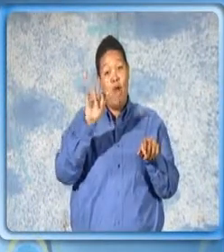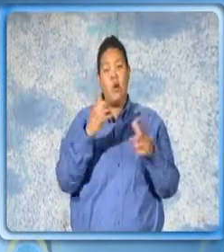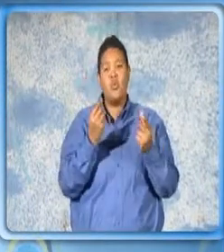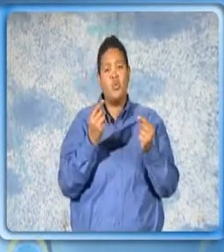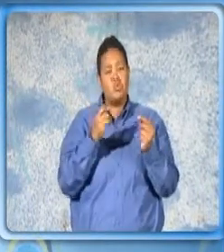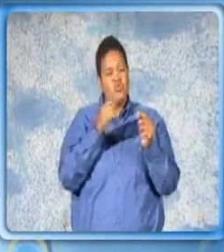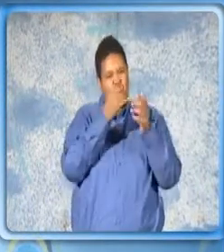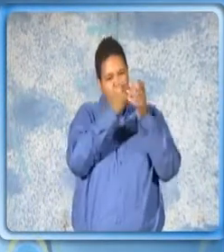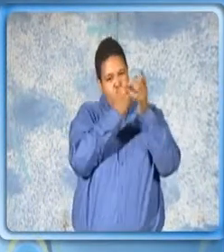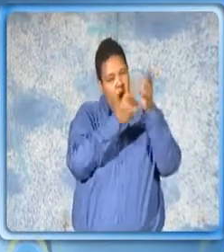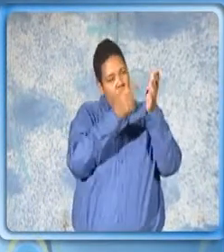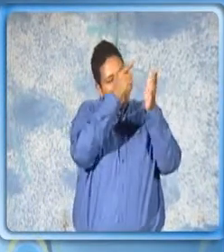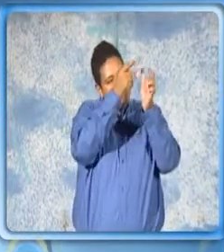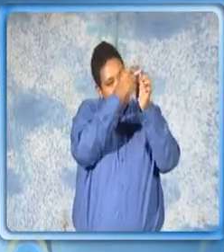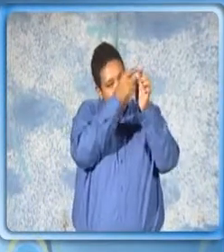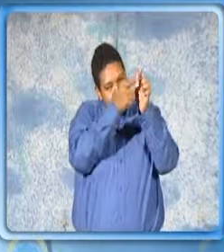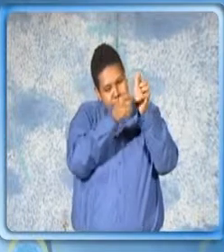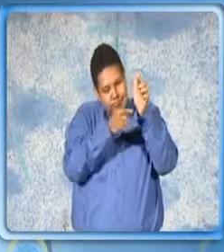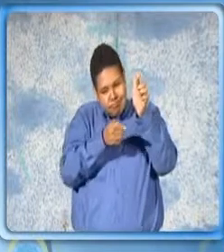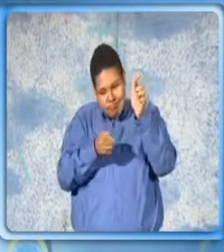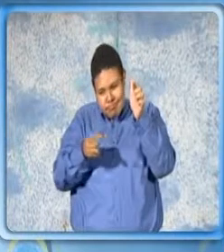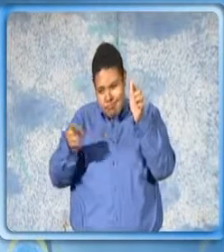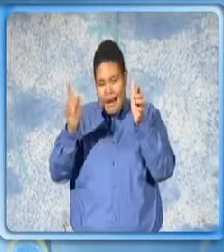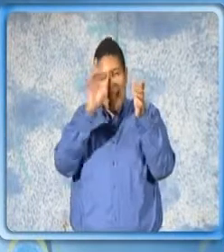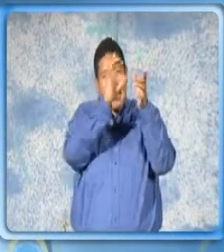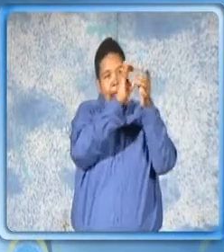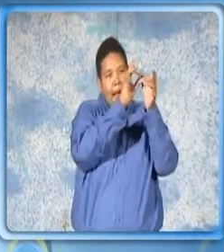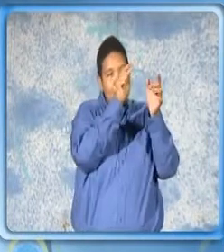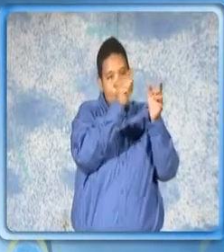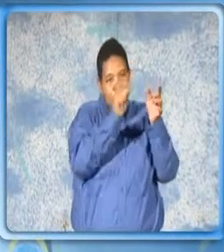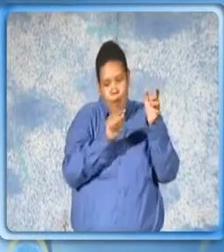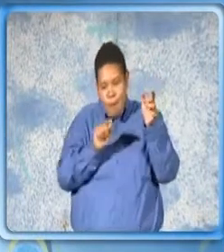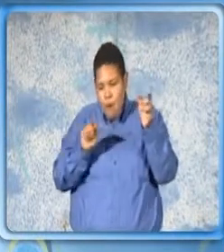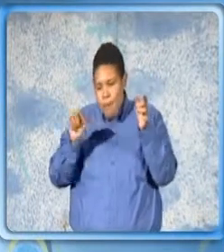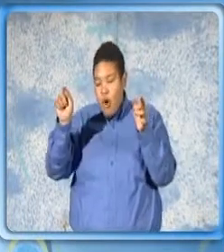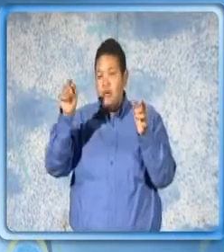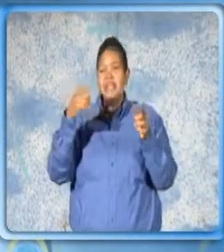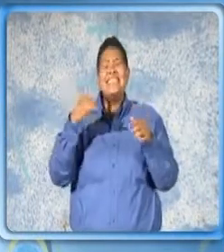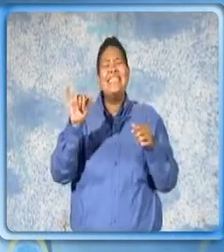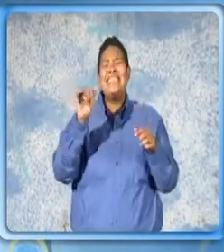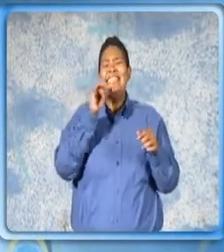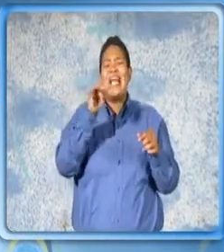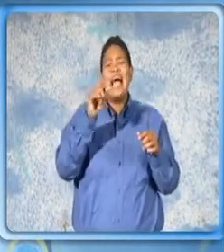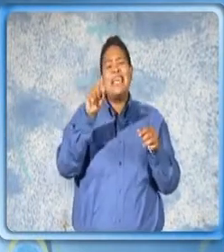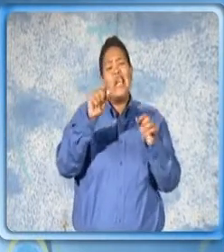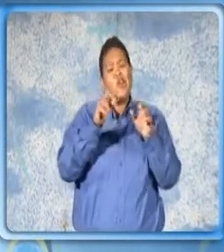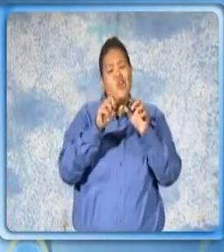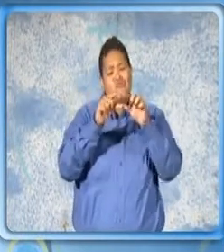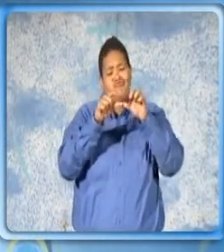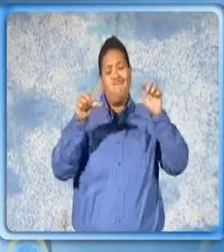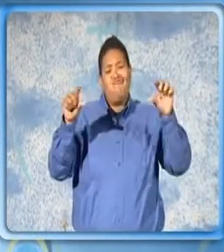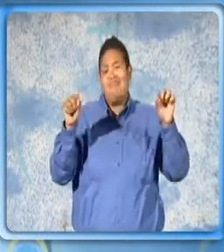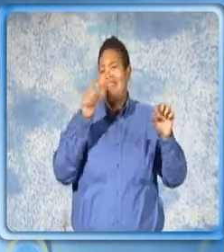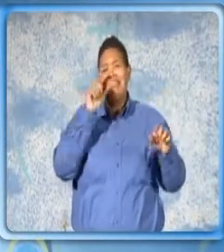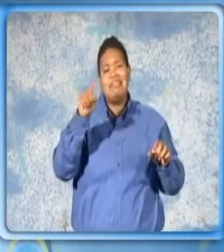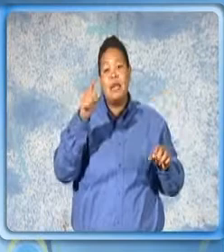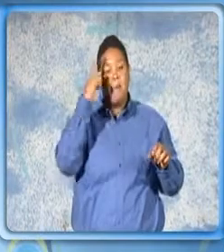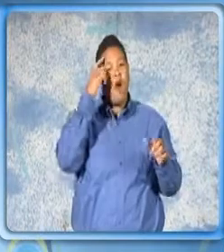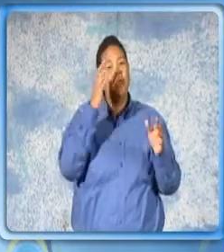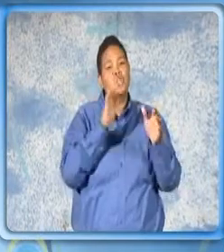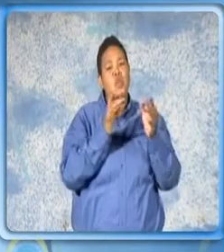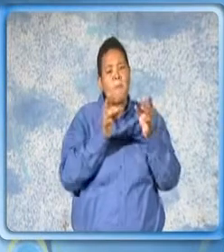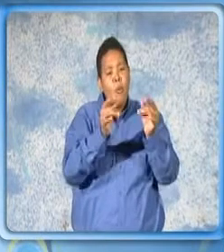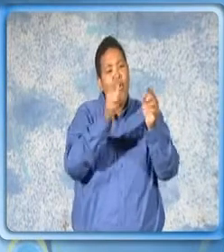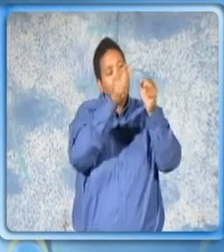points. Since it is a curve, we do not use a ruler, because a parabola is a smooth curve and